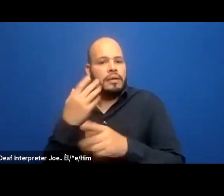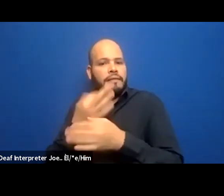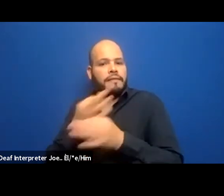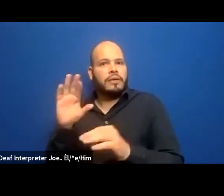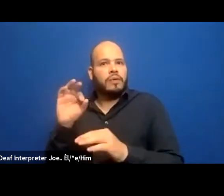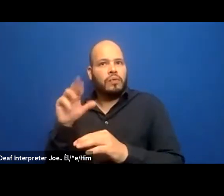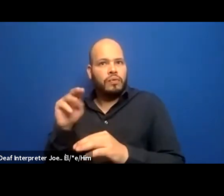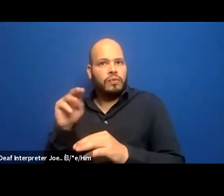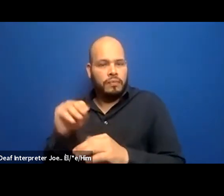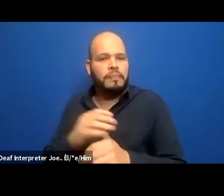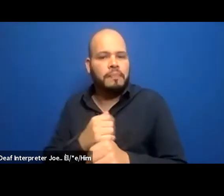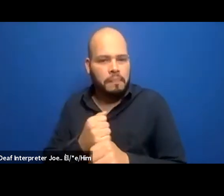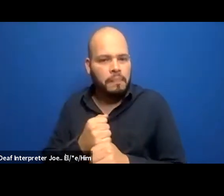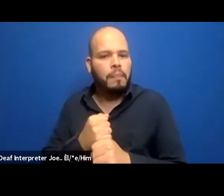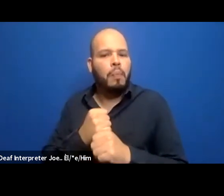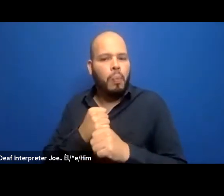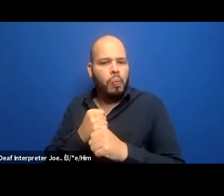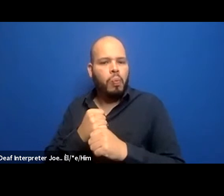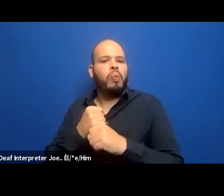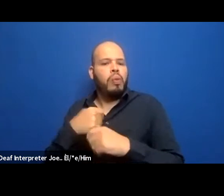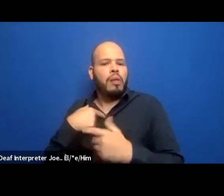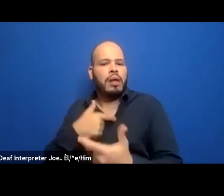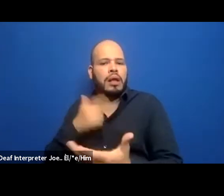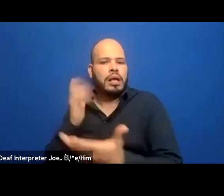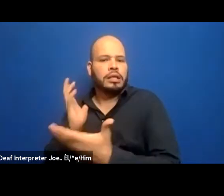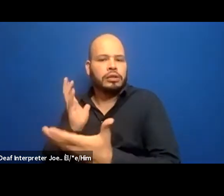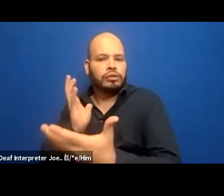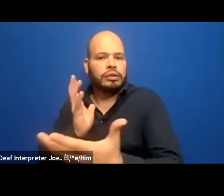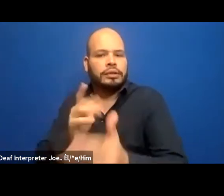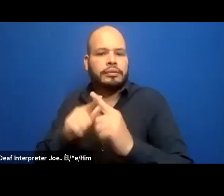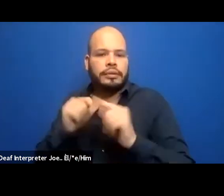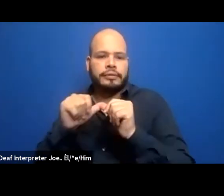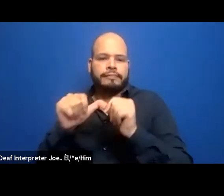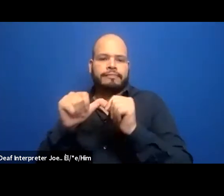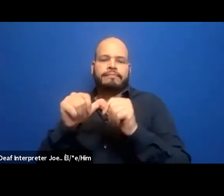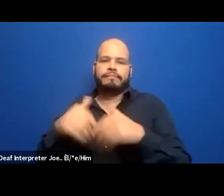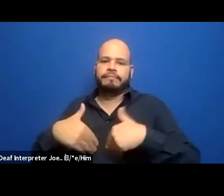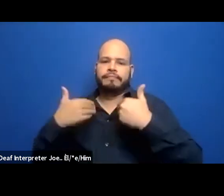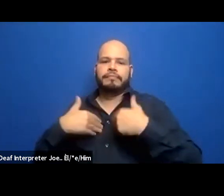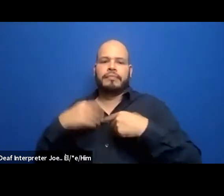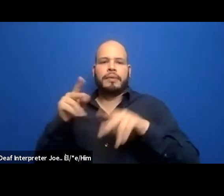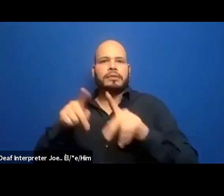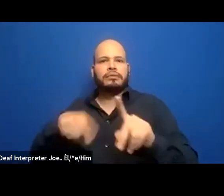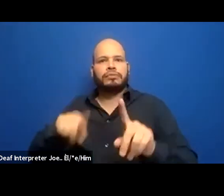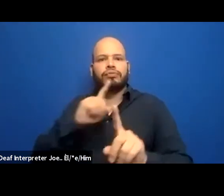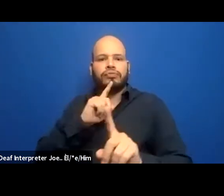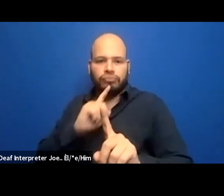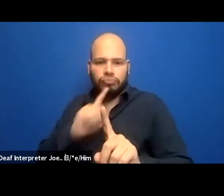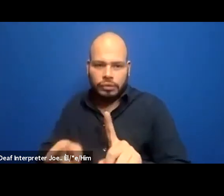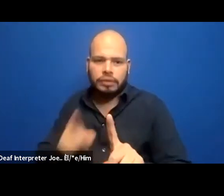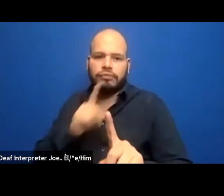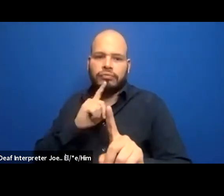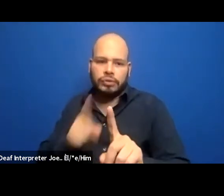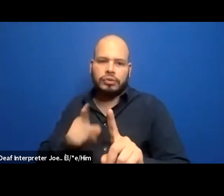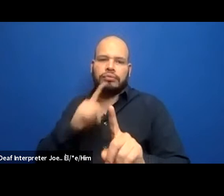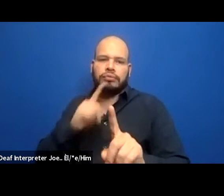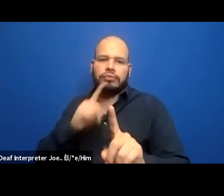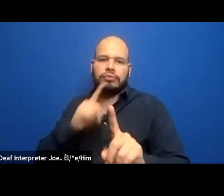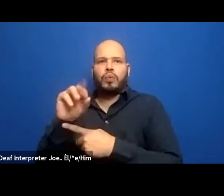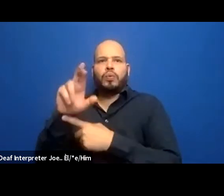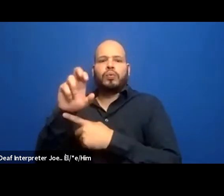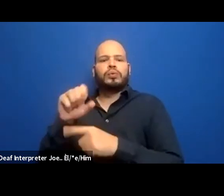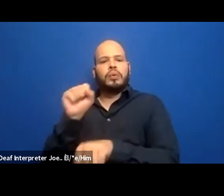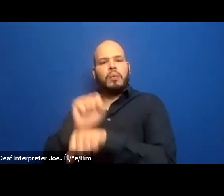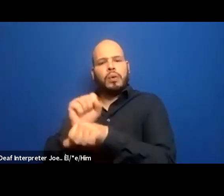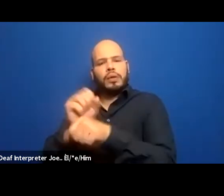core, essential to movement energy, spaces, and the continuum of